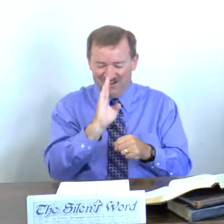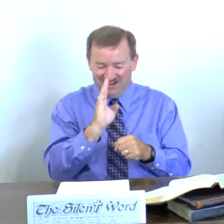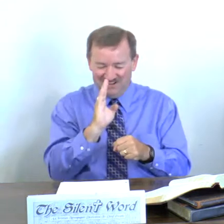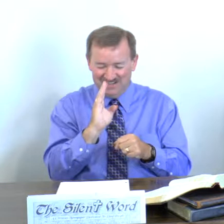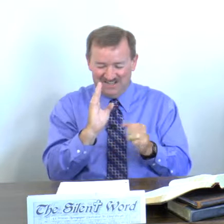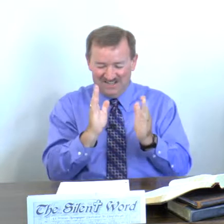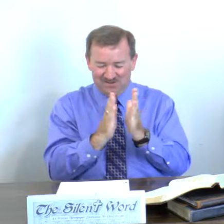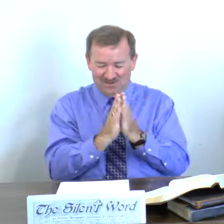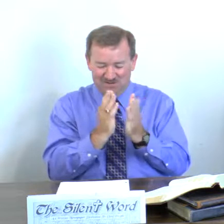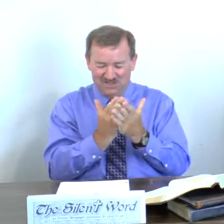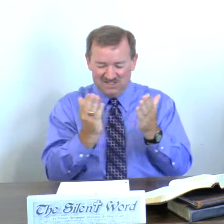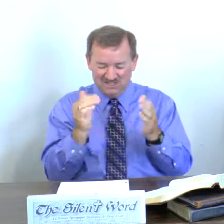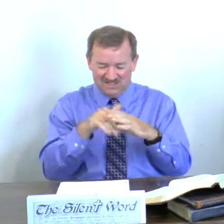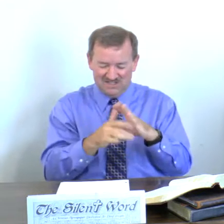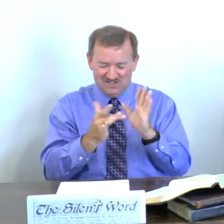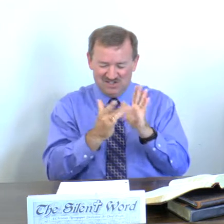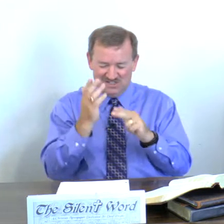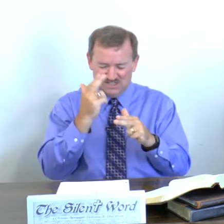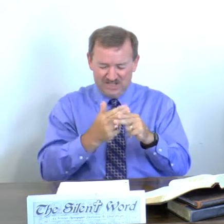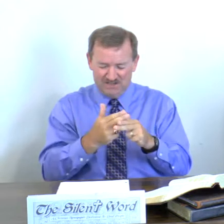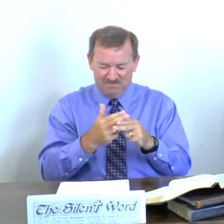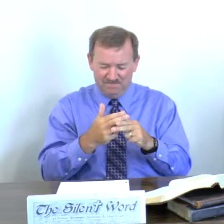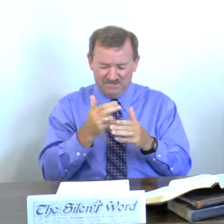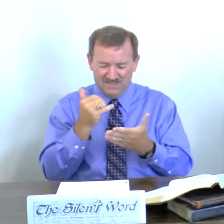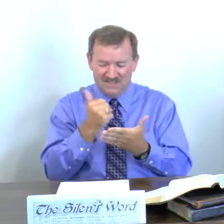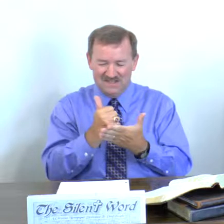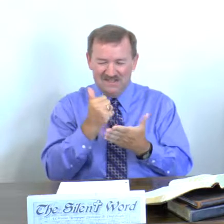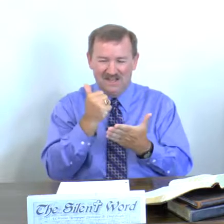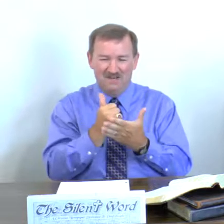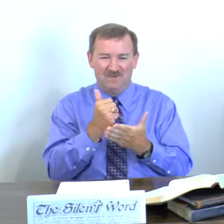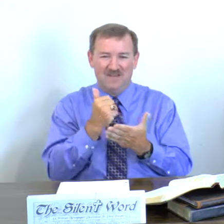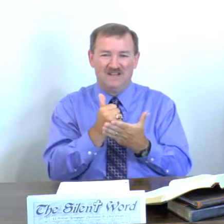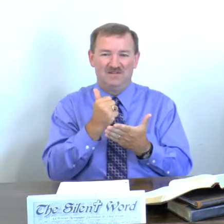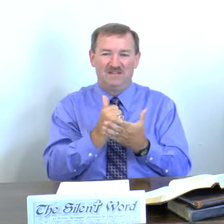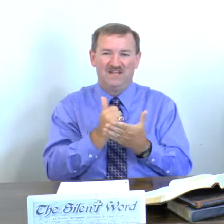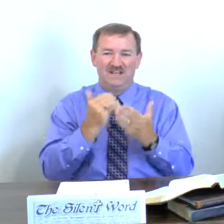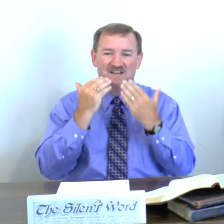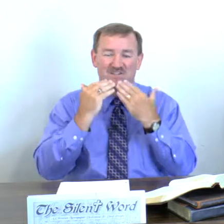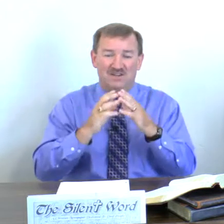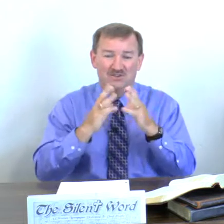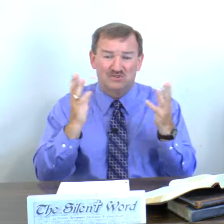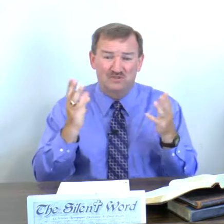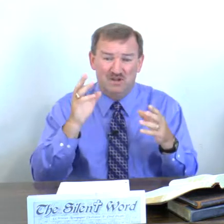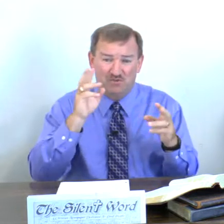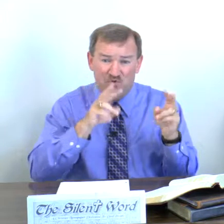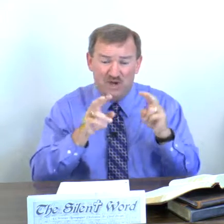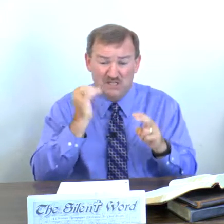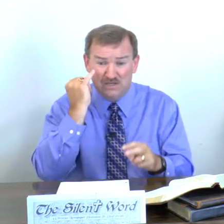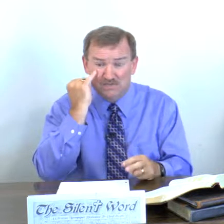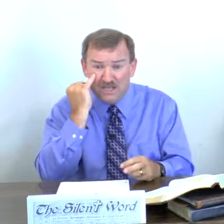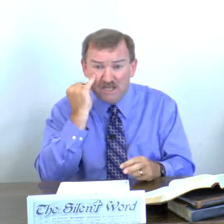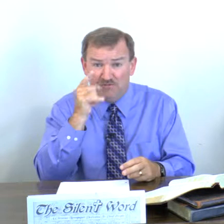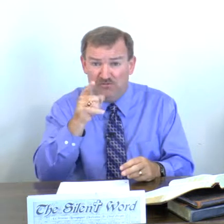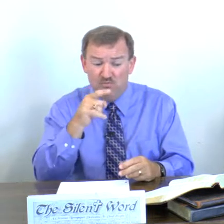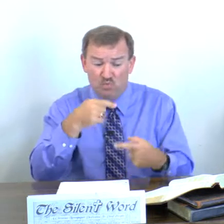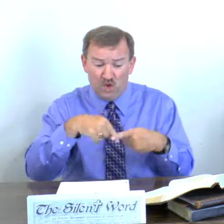God. We pray these things in Jesus' name. Amen. Amen. Thank you so much for watching. If, while